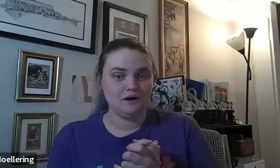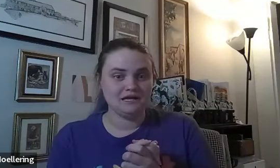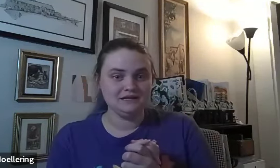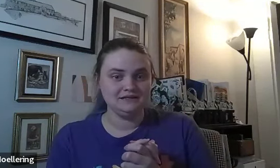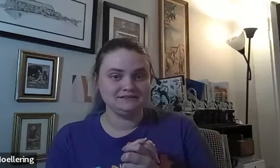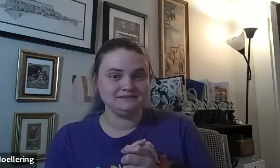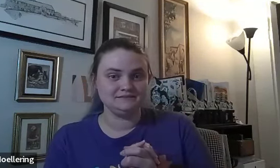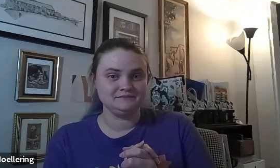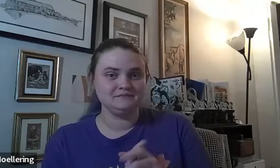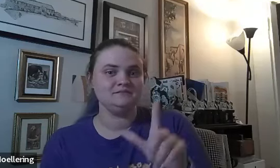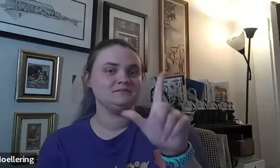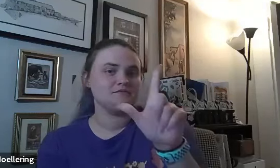21.